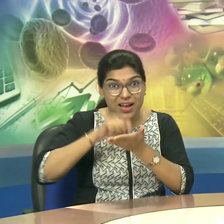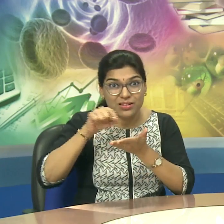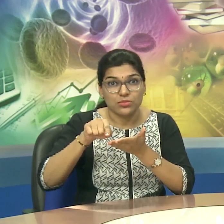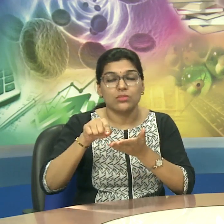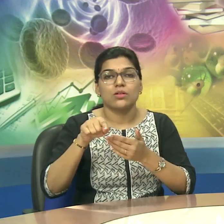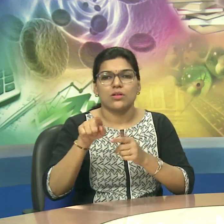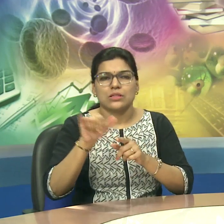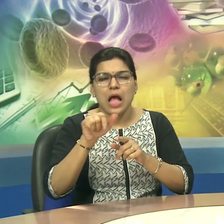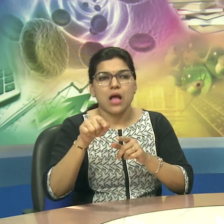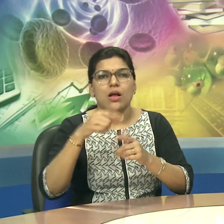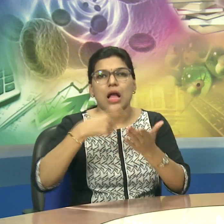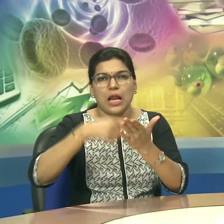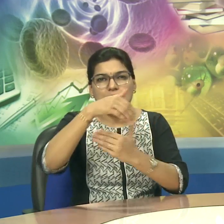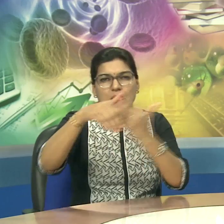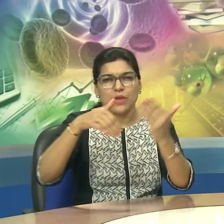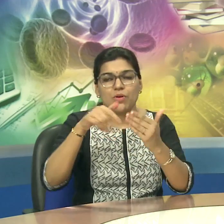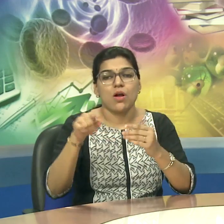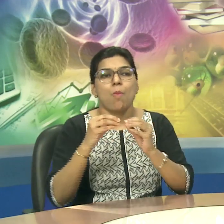is written in the first person.